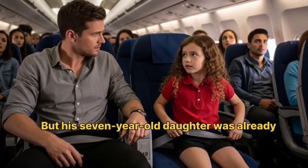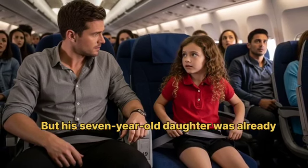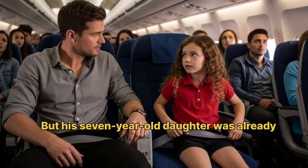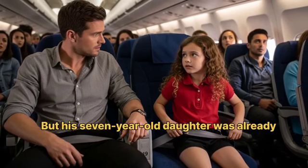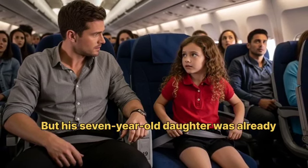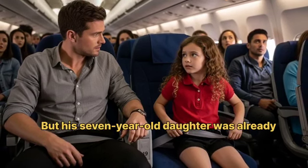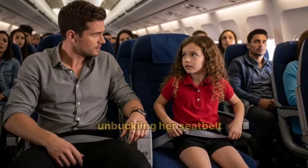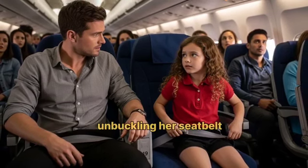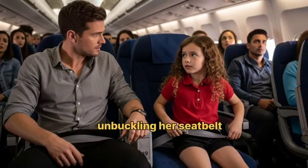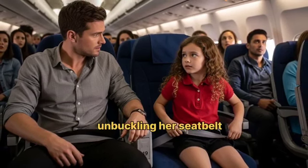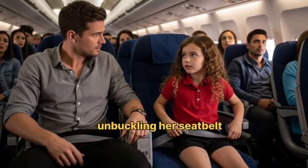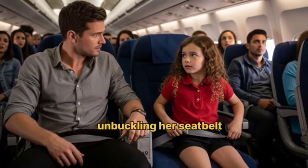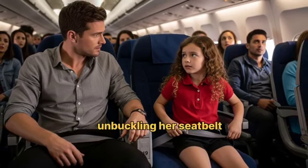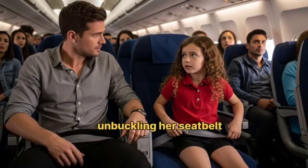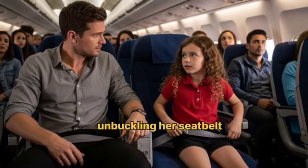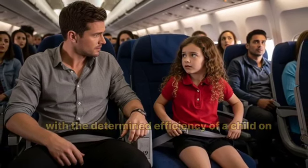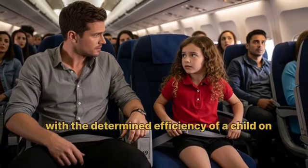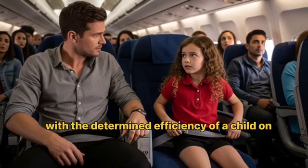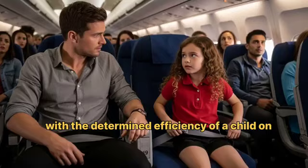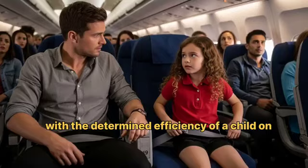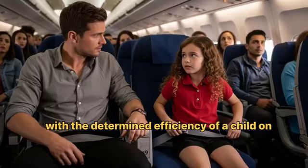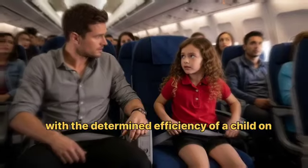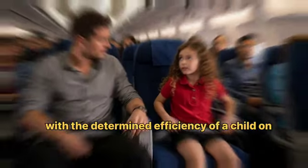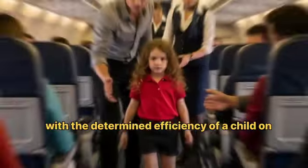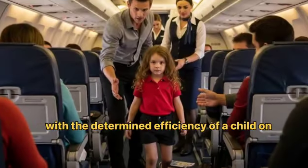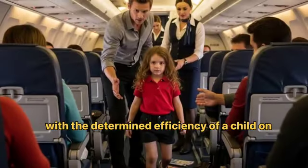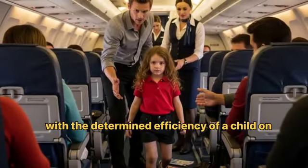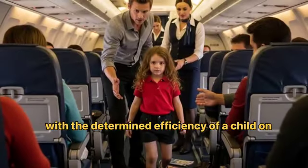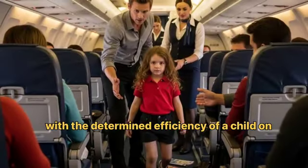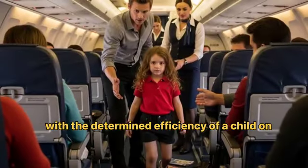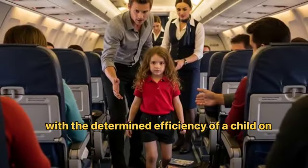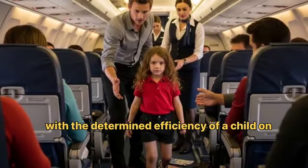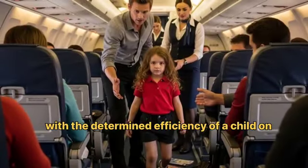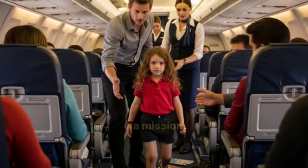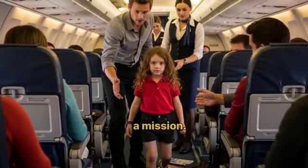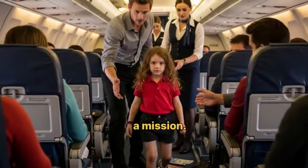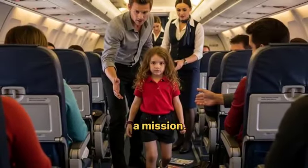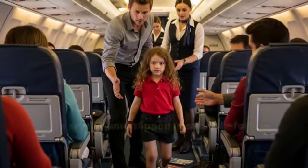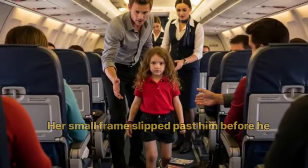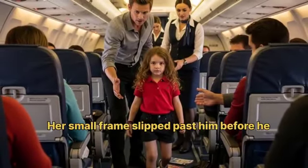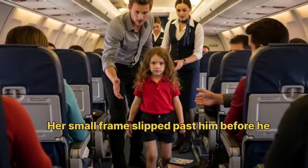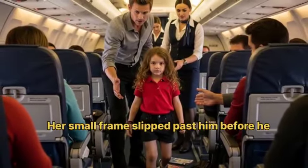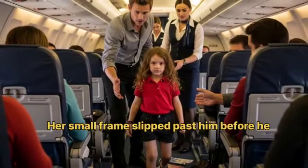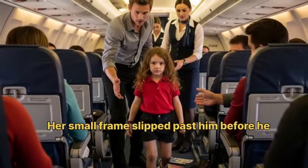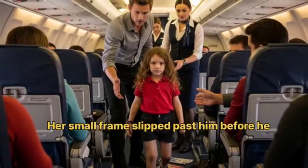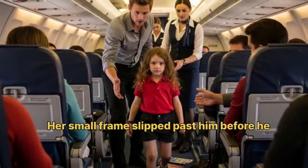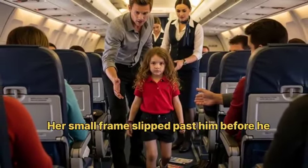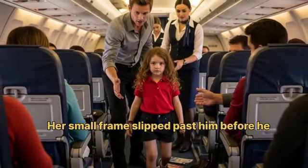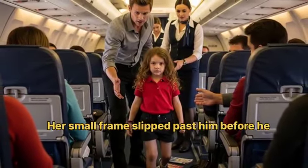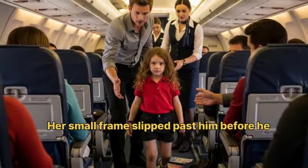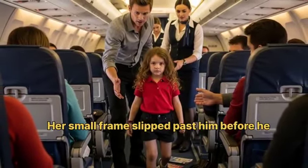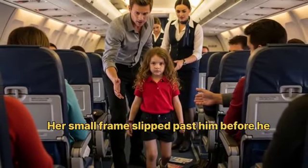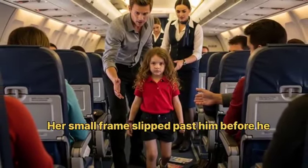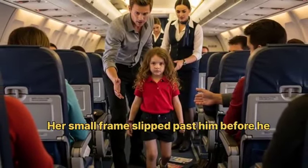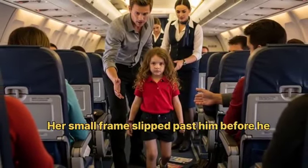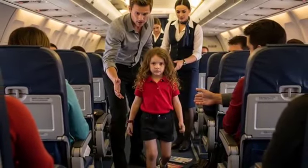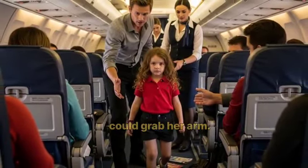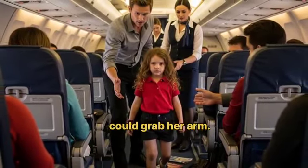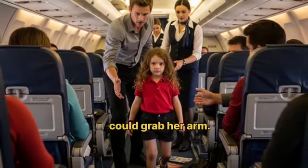already unbuckling her seatbelt with the determined efficiency of a child on a mission. Her small frame slipped past him before he could grab her